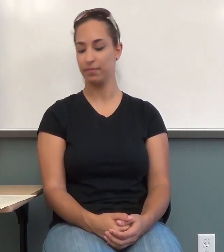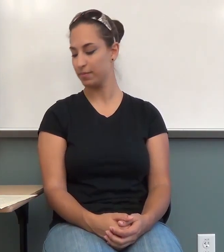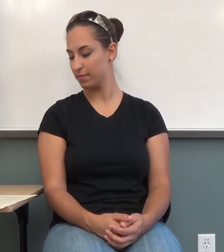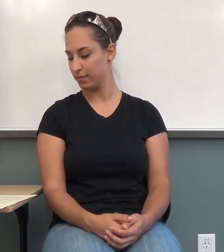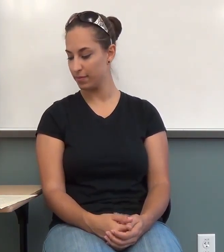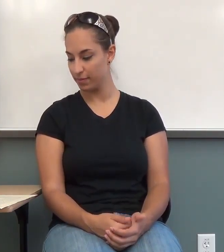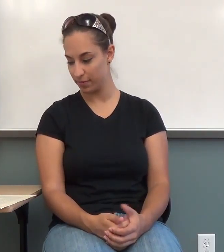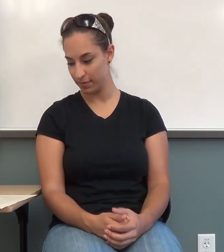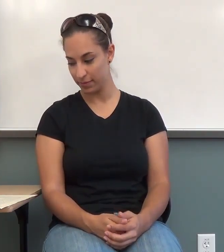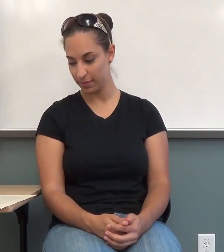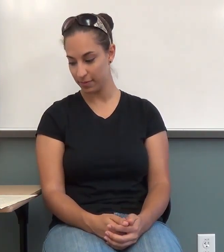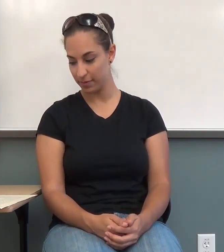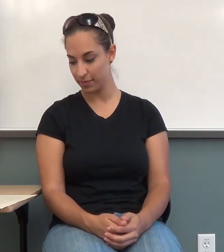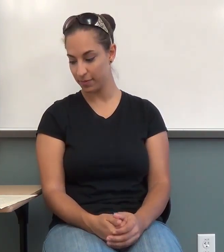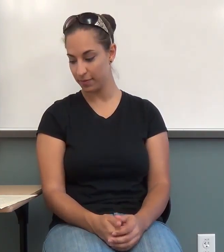20.